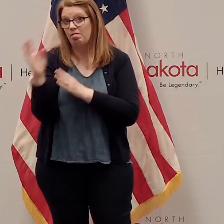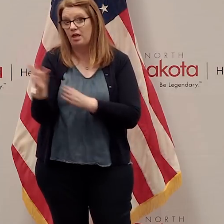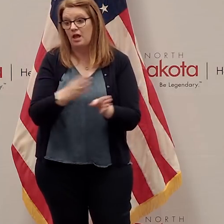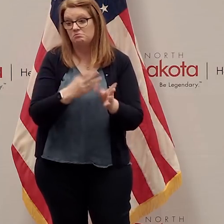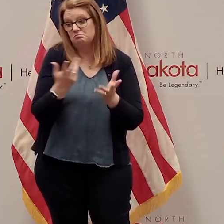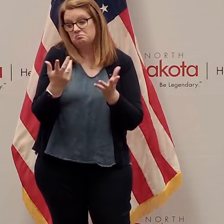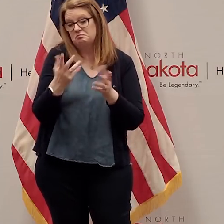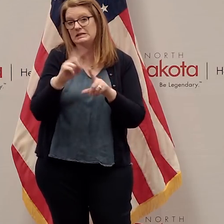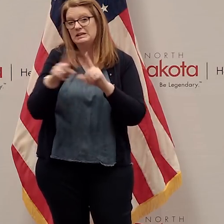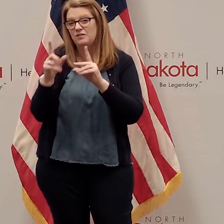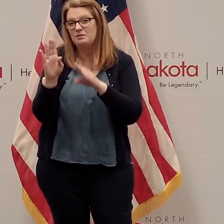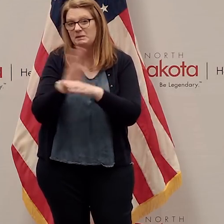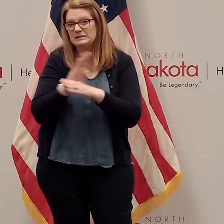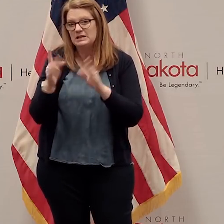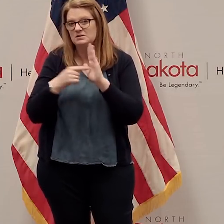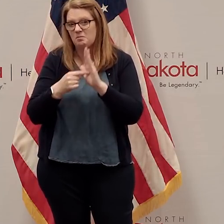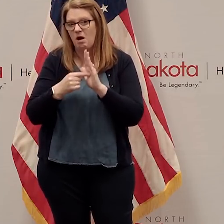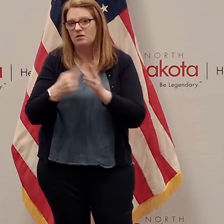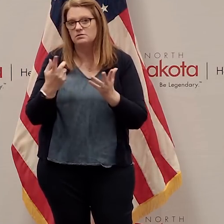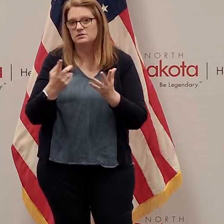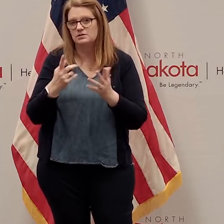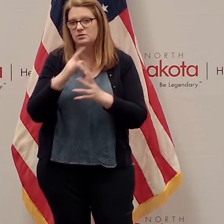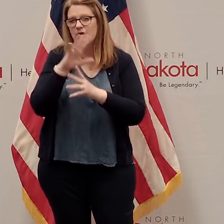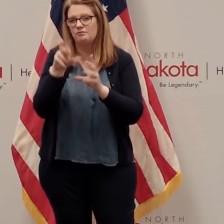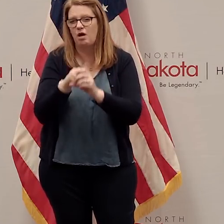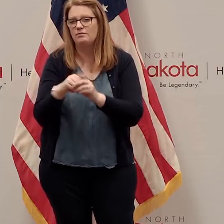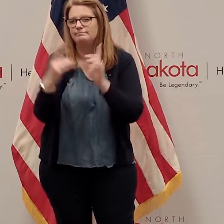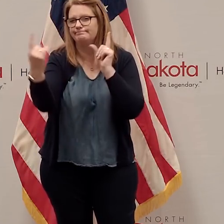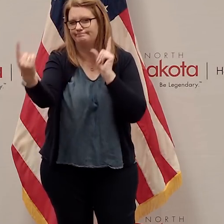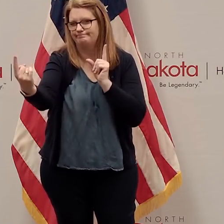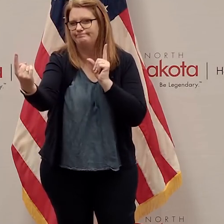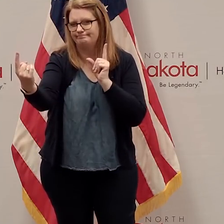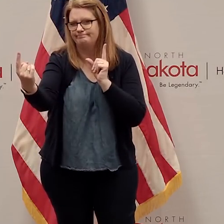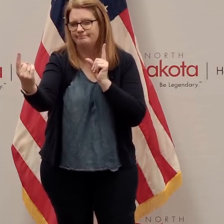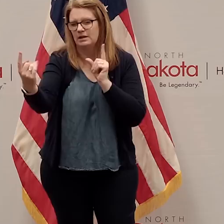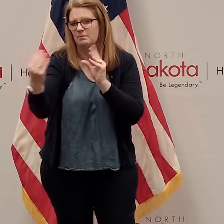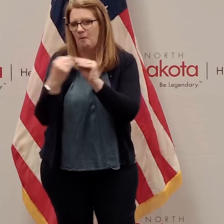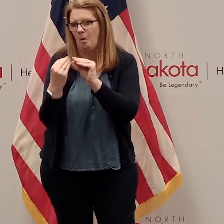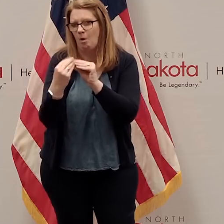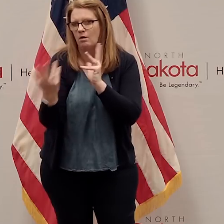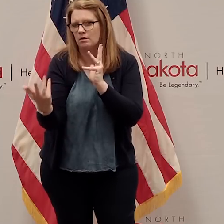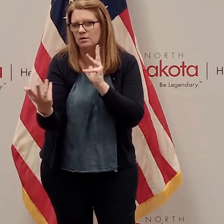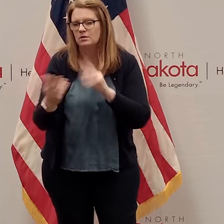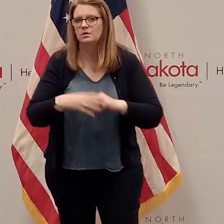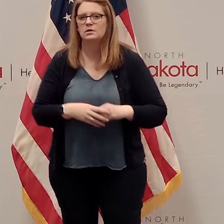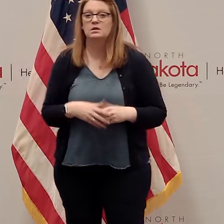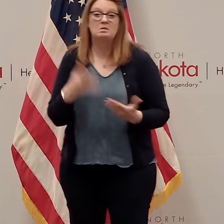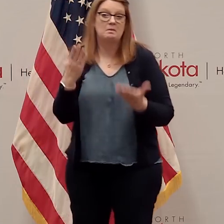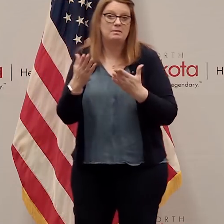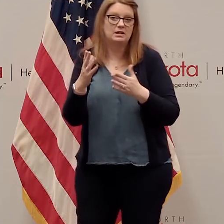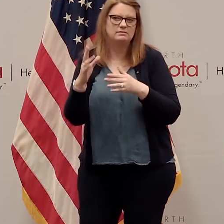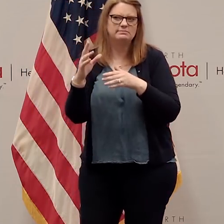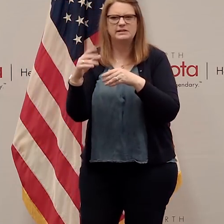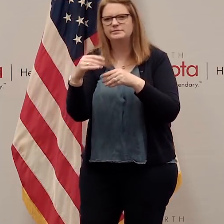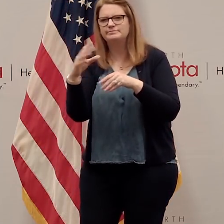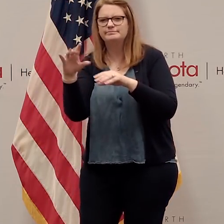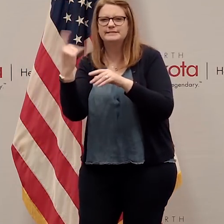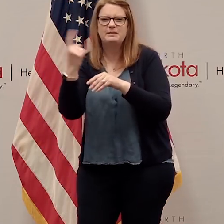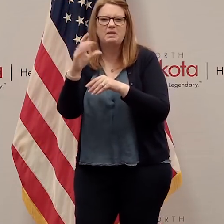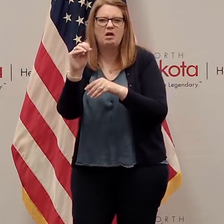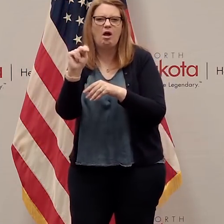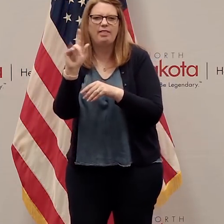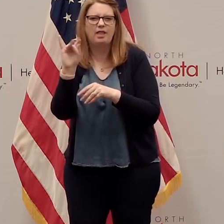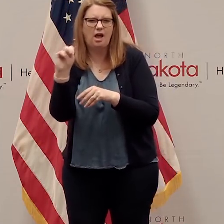to keep your business going but have more distance involved, whether it's if your business allows a virtual aspect to it or not.